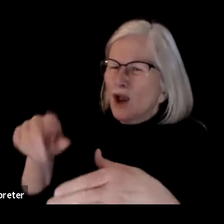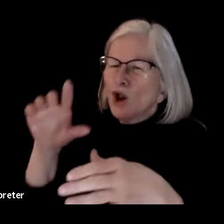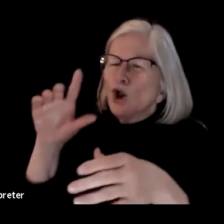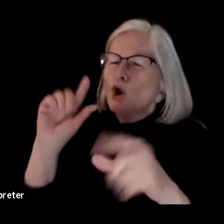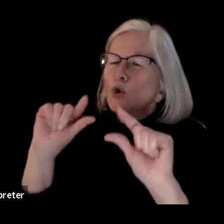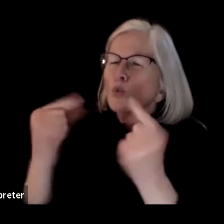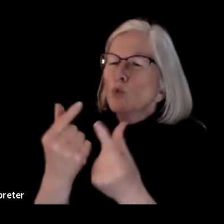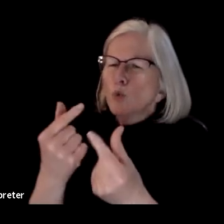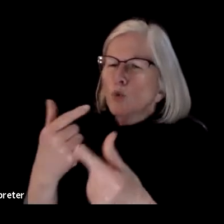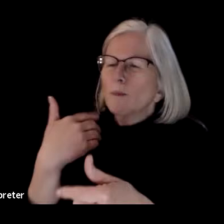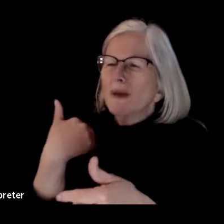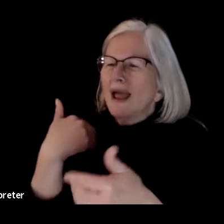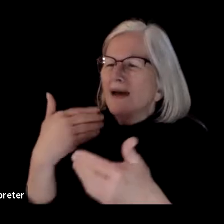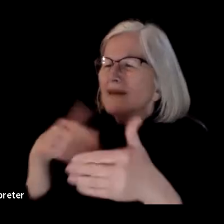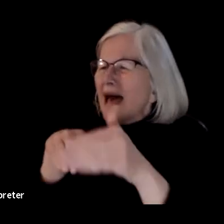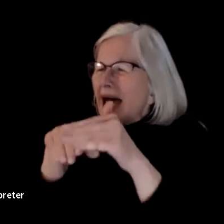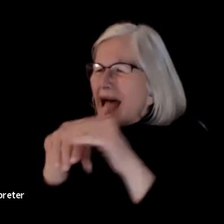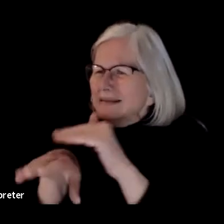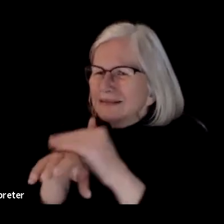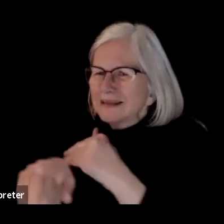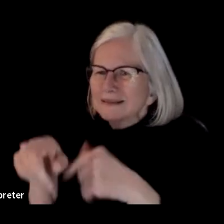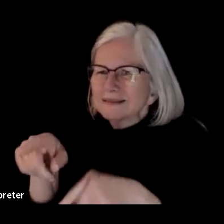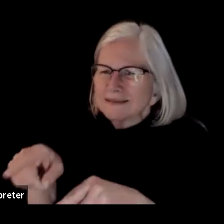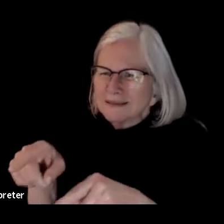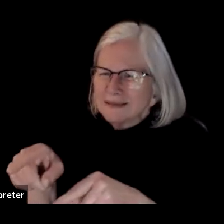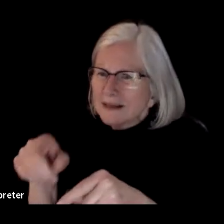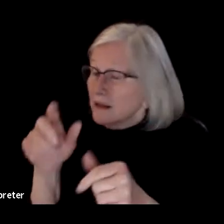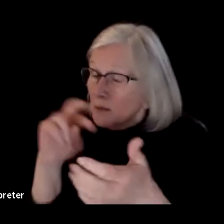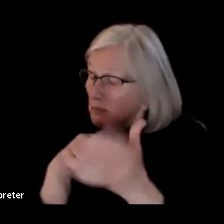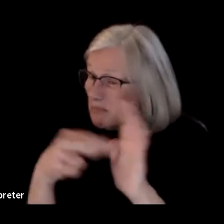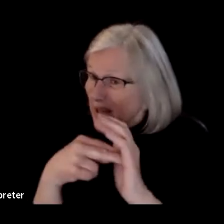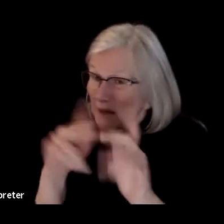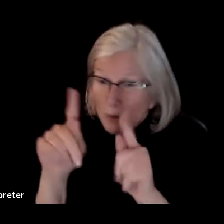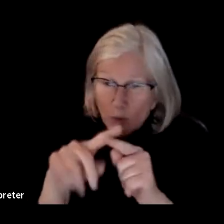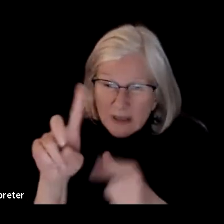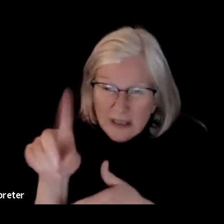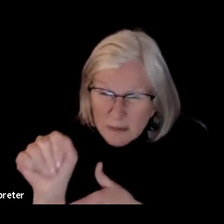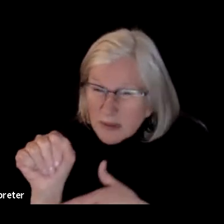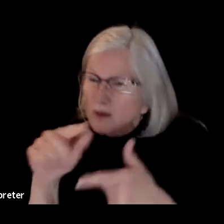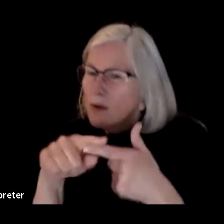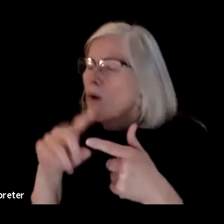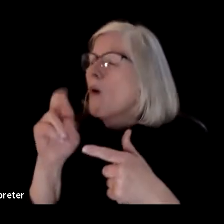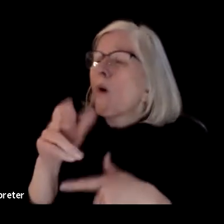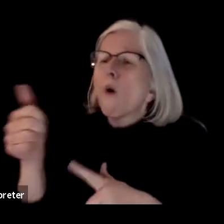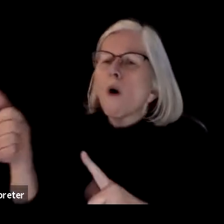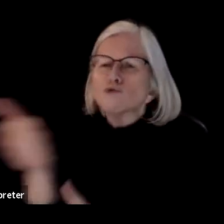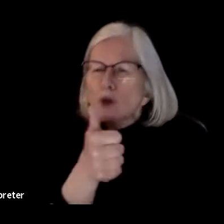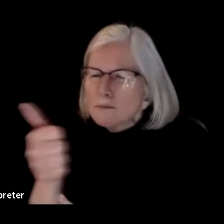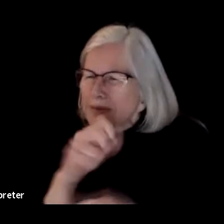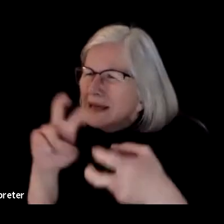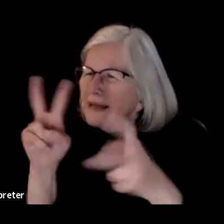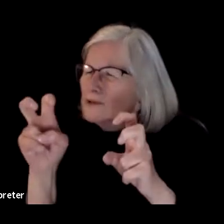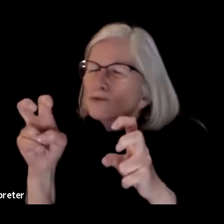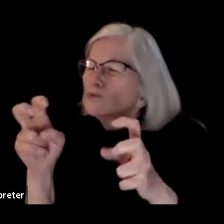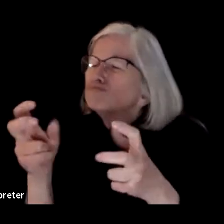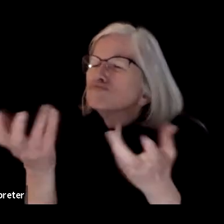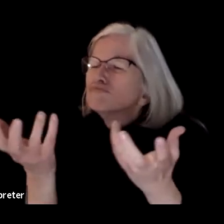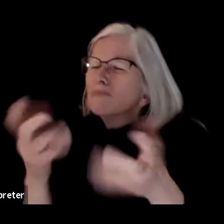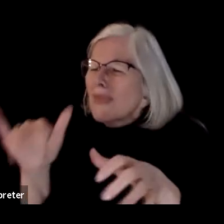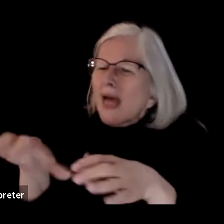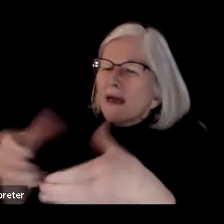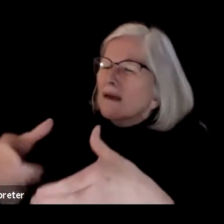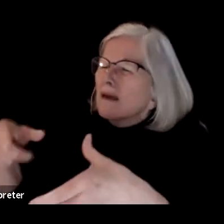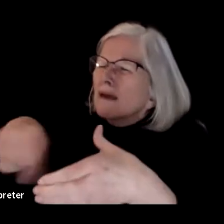with disabilities, people with transportation, lacking transportation. Can you give us some specifics there?